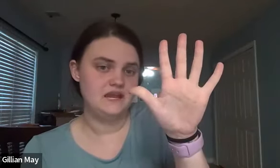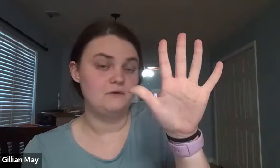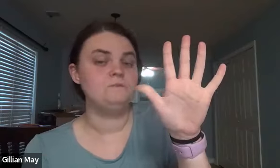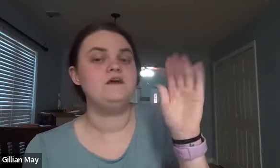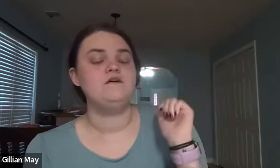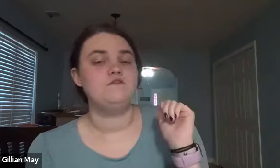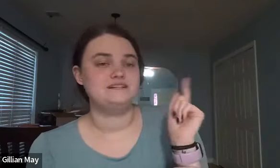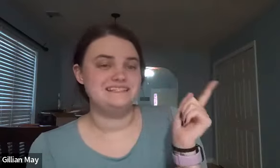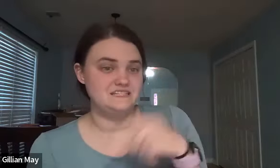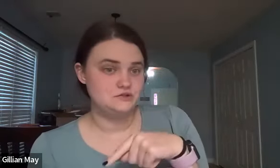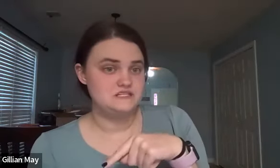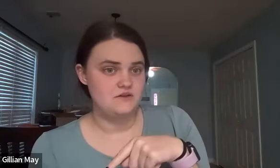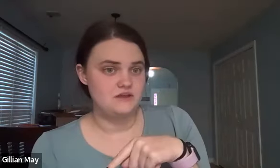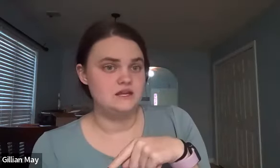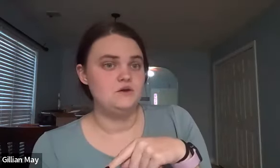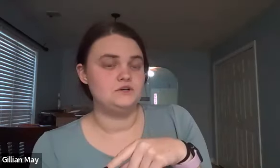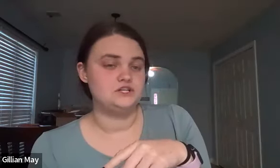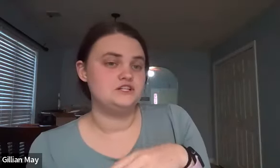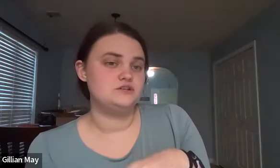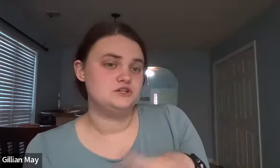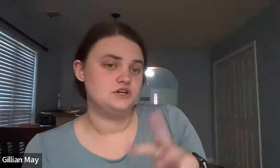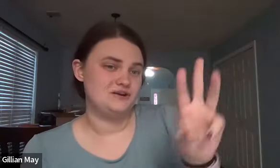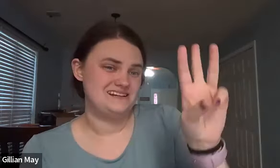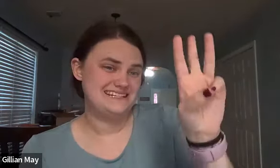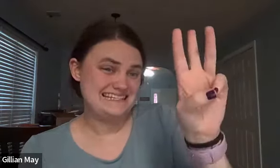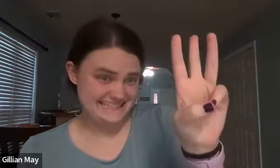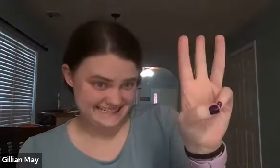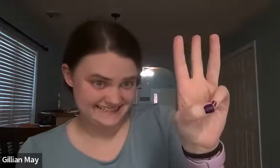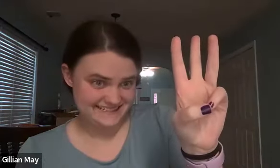Now, for 6 through 7, what you're going to do is you're going to go 6,